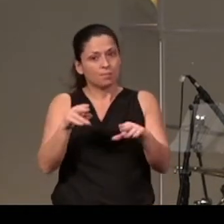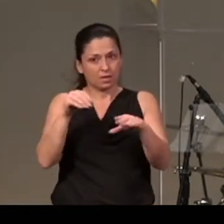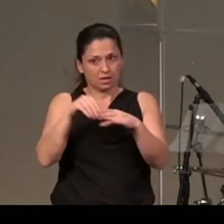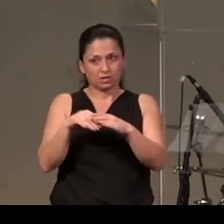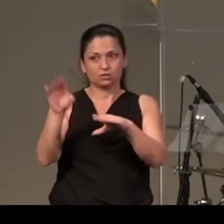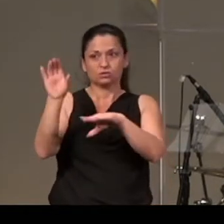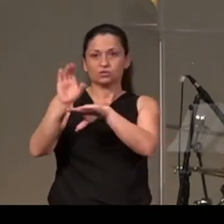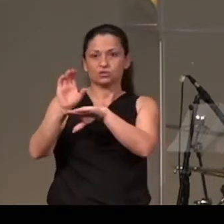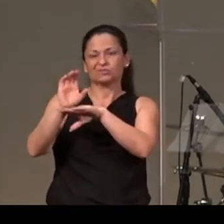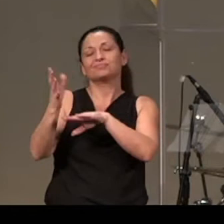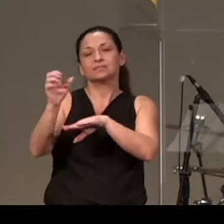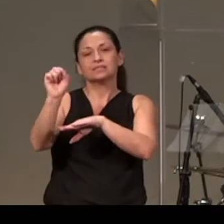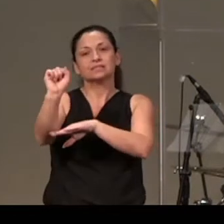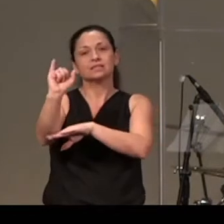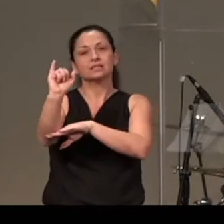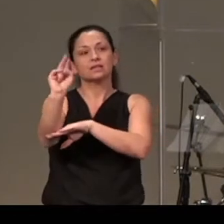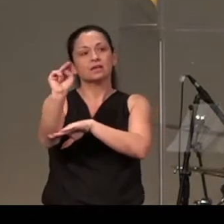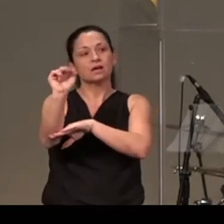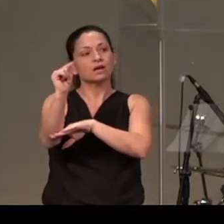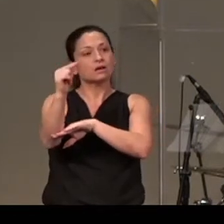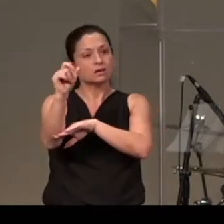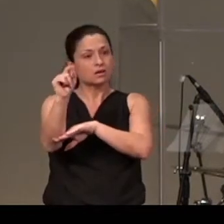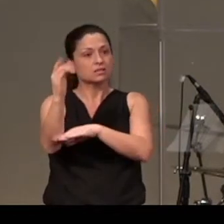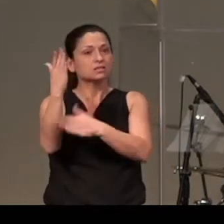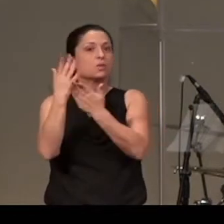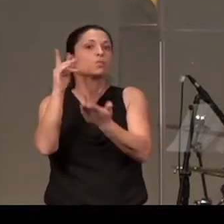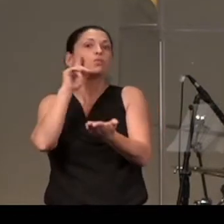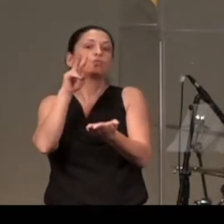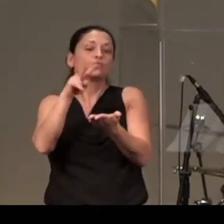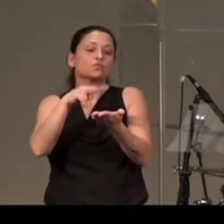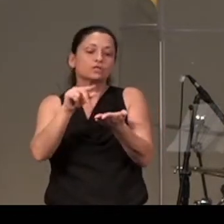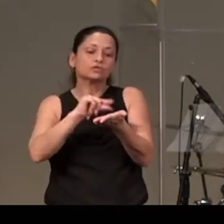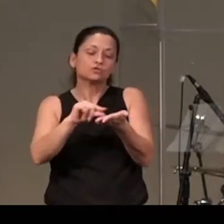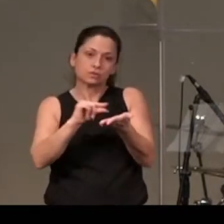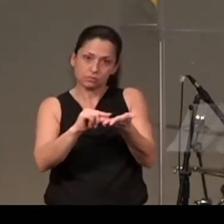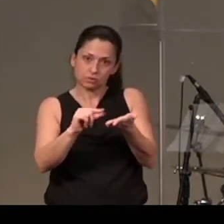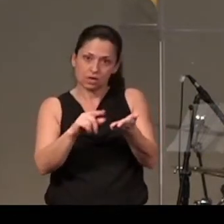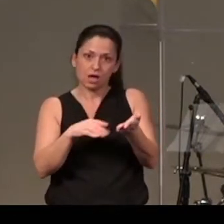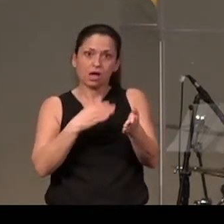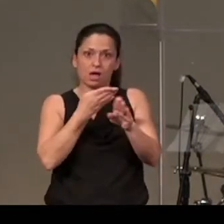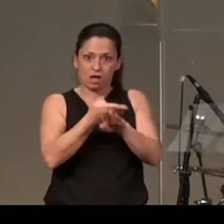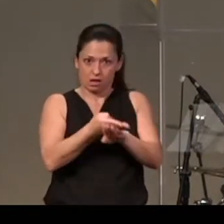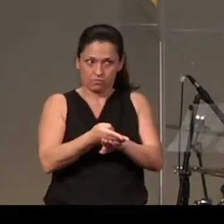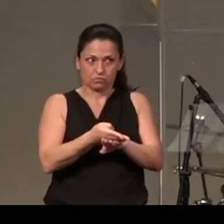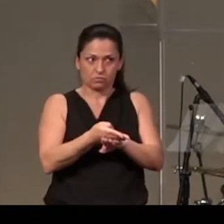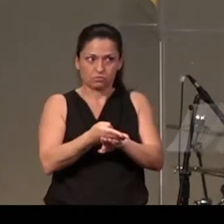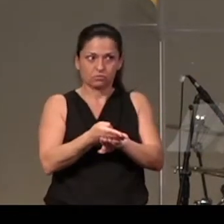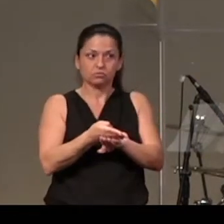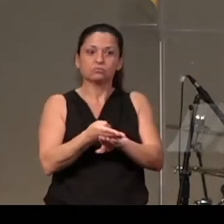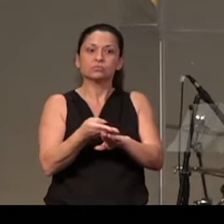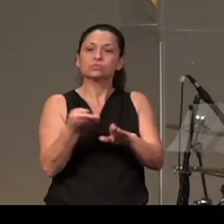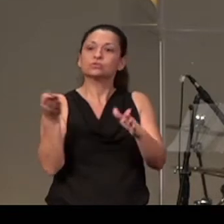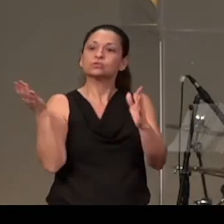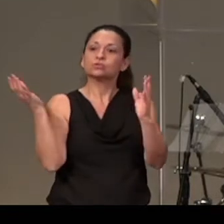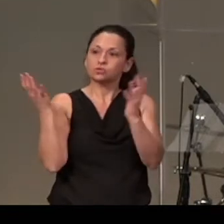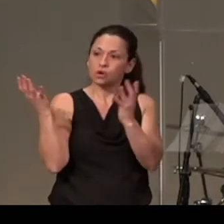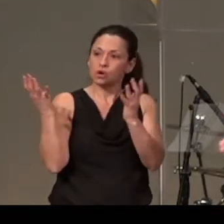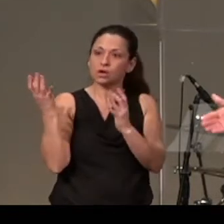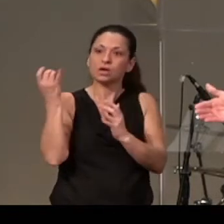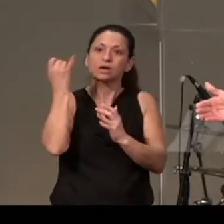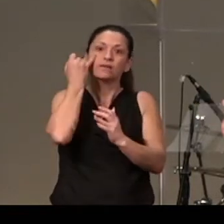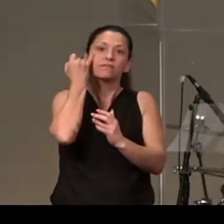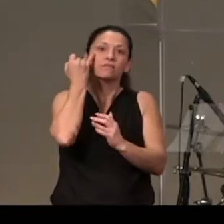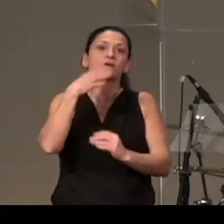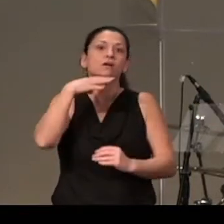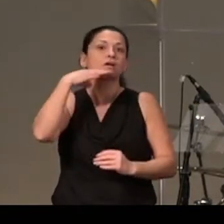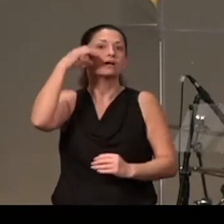What would happen in a synagogue is someone would read the scriptures. And after they read the scriptures, they would talk. And if the elders in